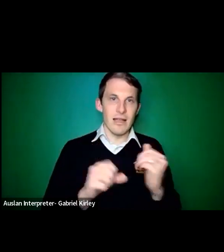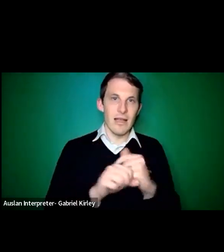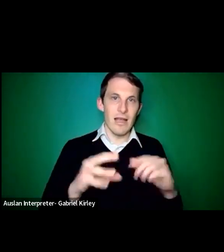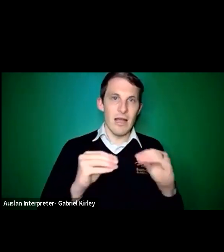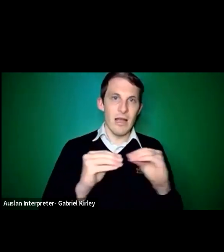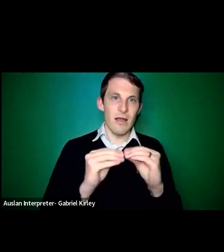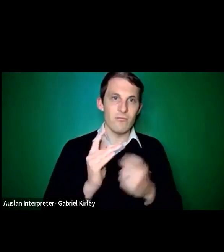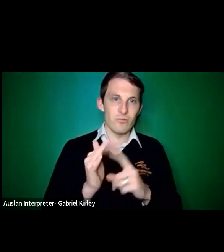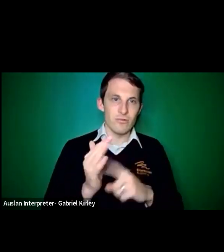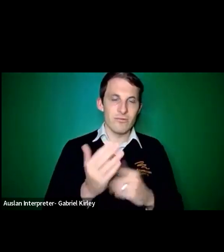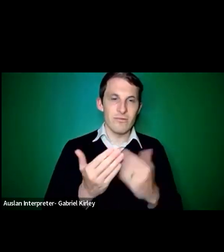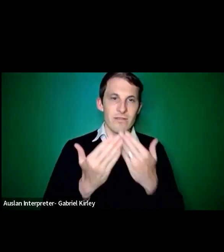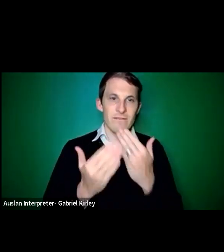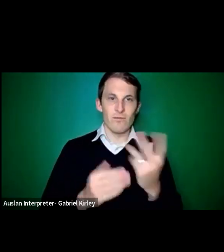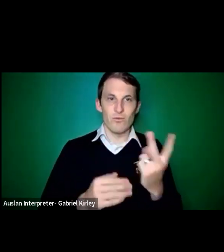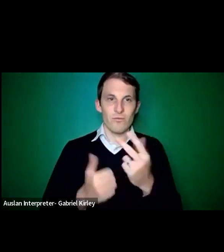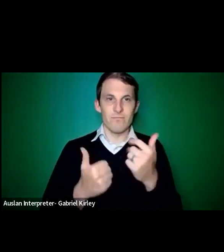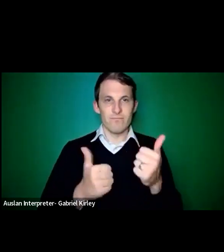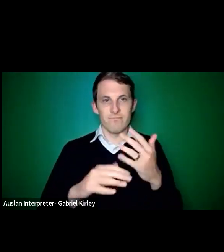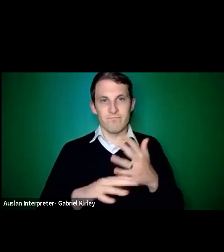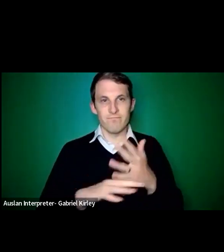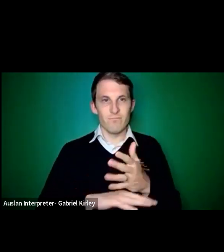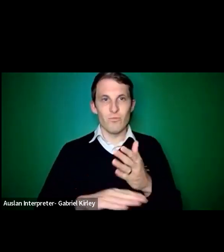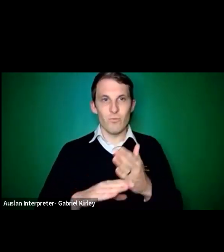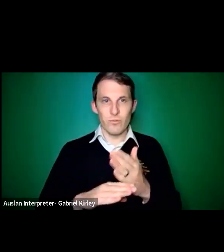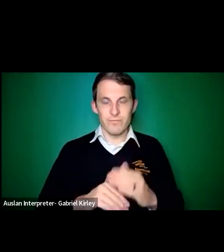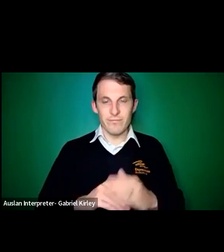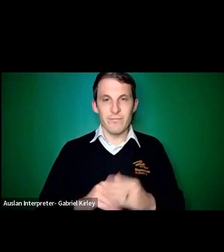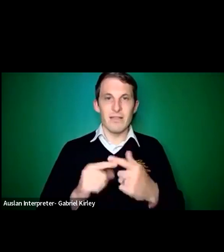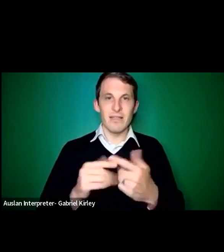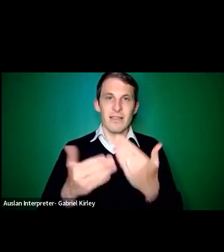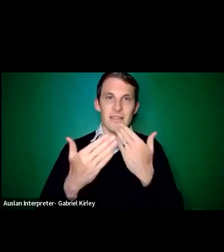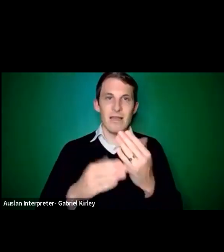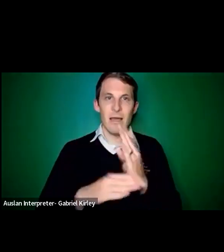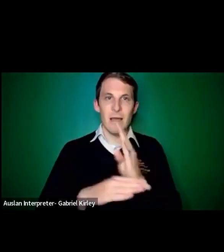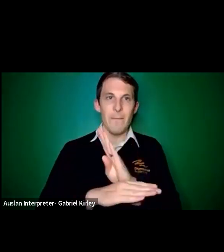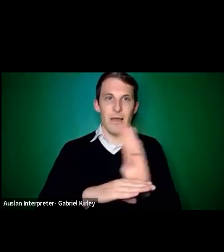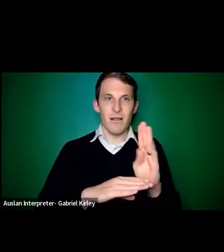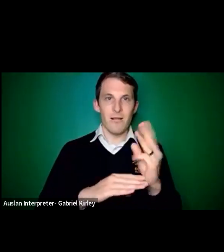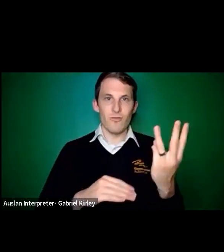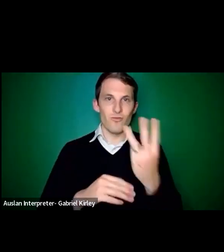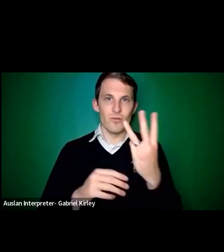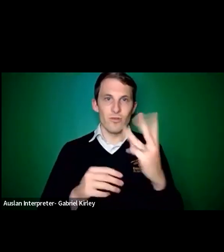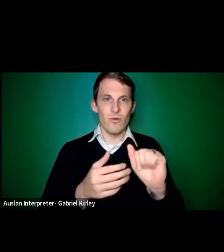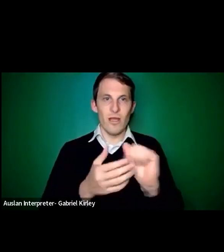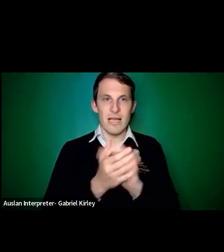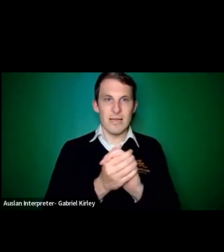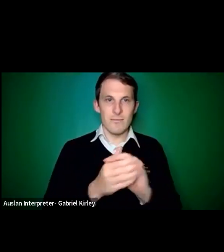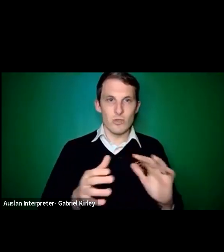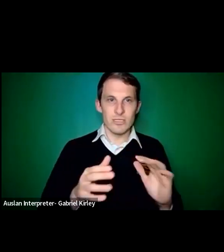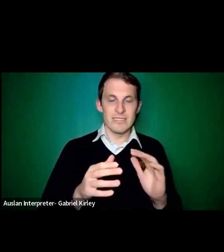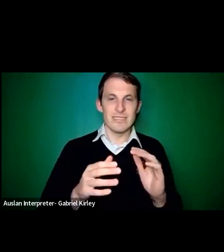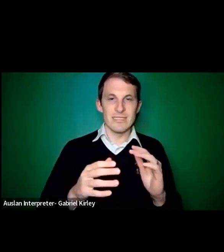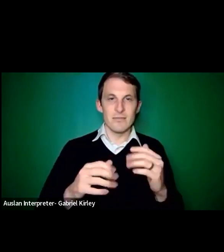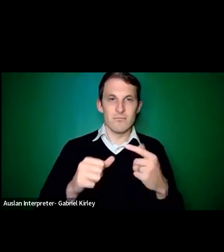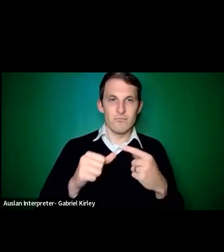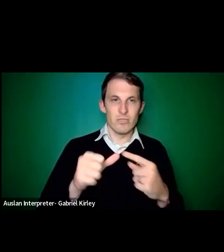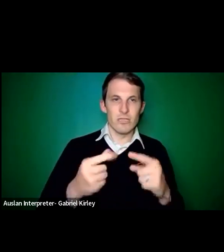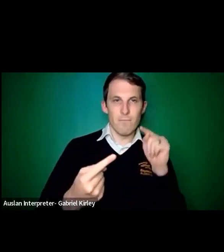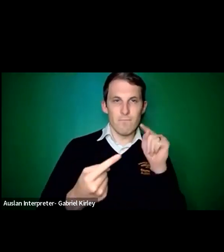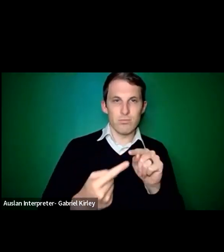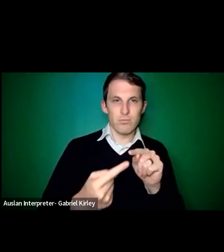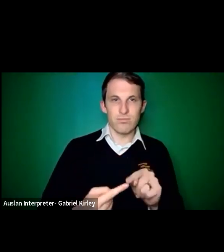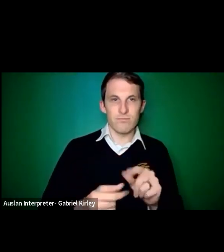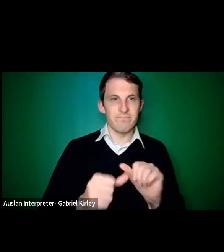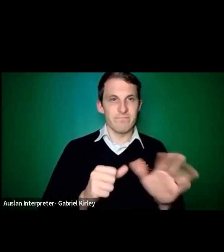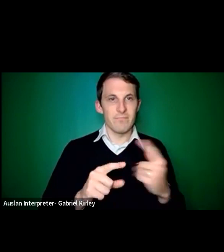diligent and conscientious work. Thank you to our panellists for your expertise and your expert and concise answers. And thank